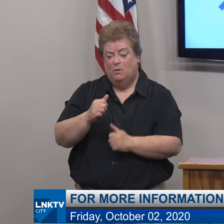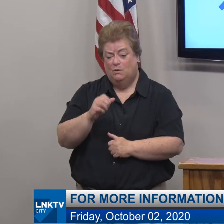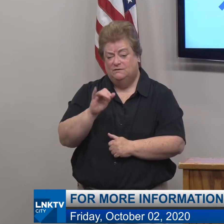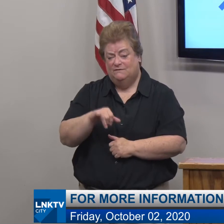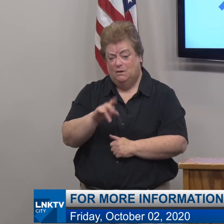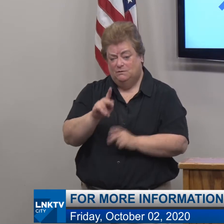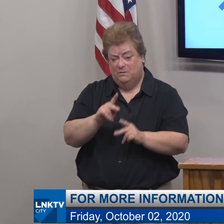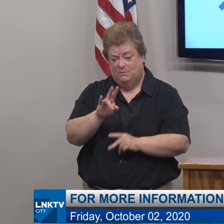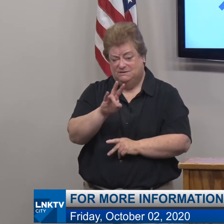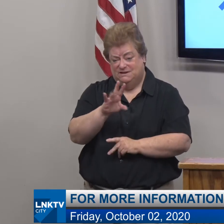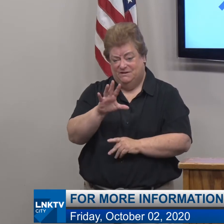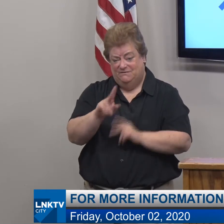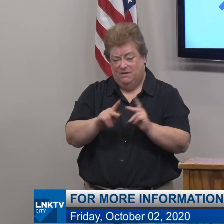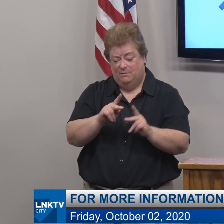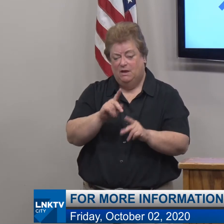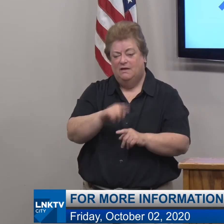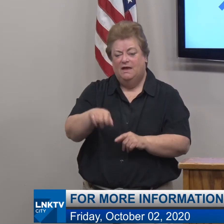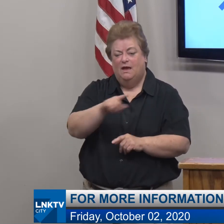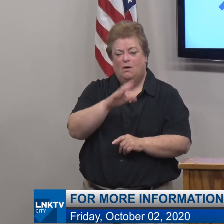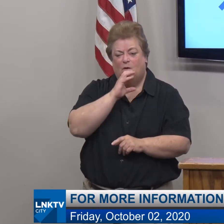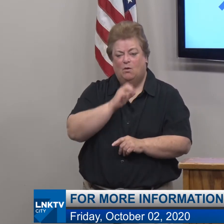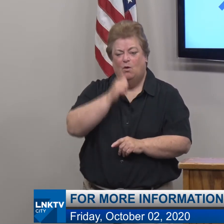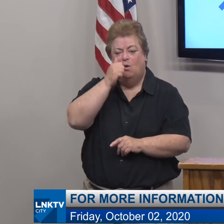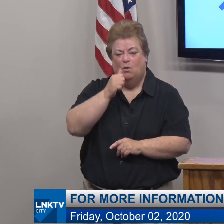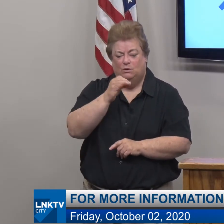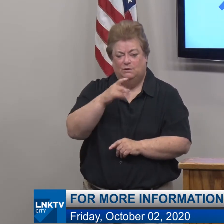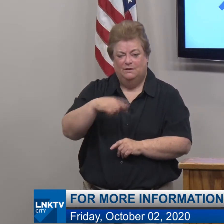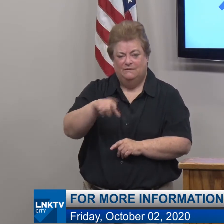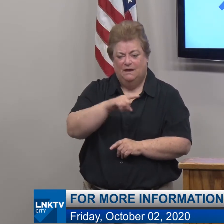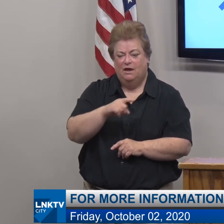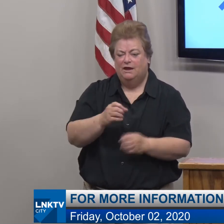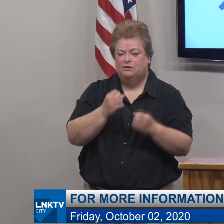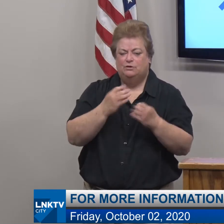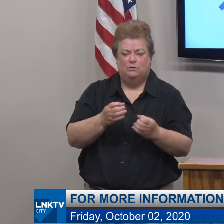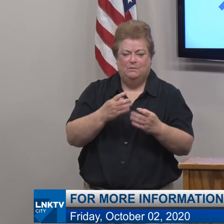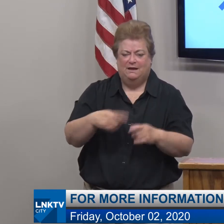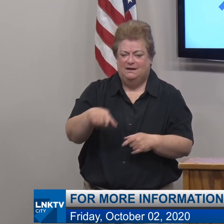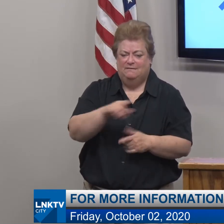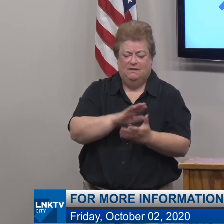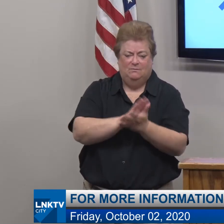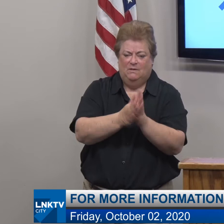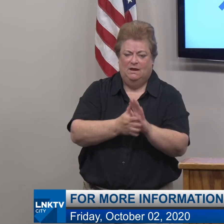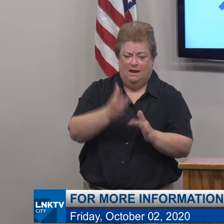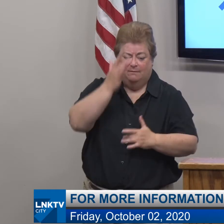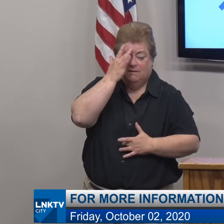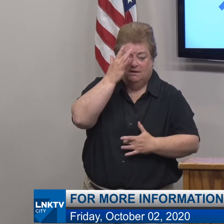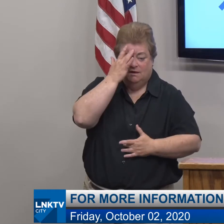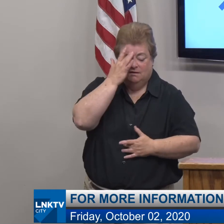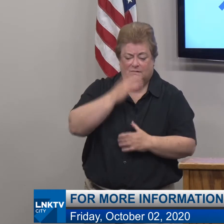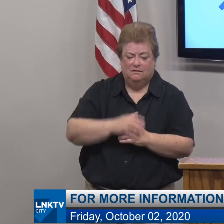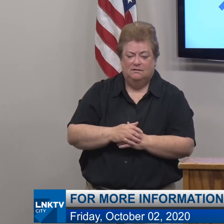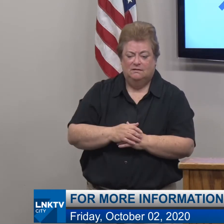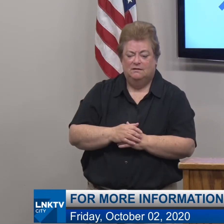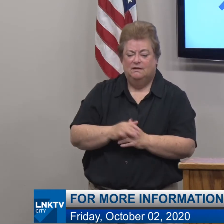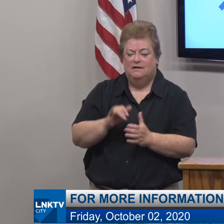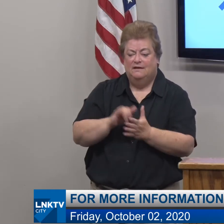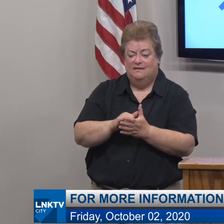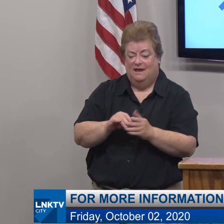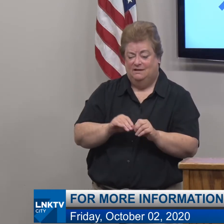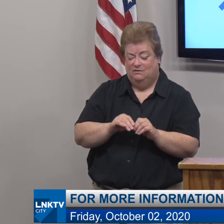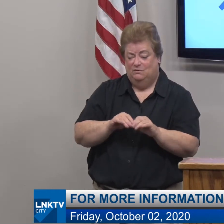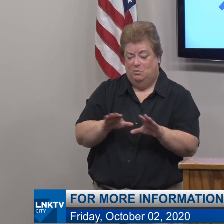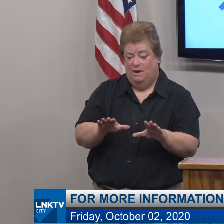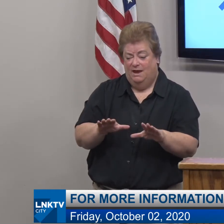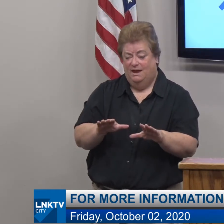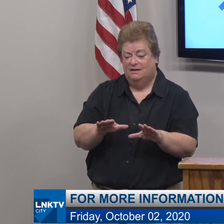event were older adults, and too many of them became very ill. This spread among previously